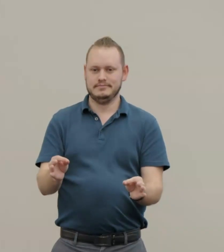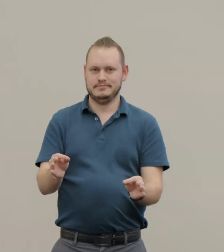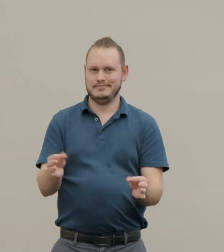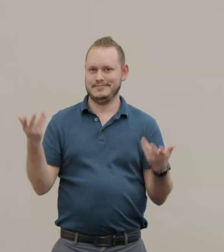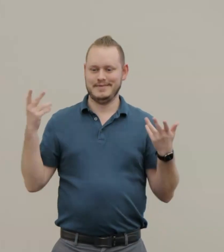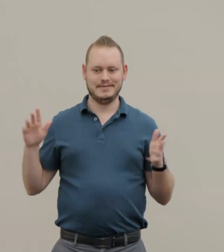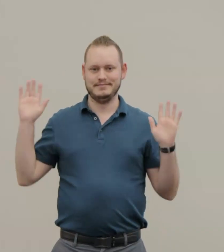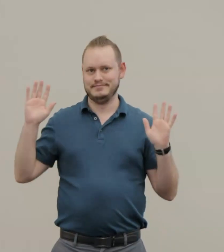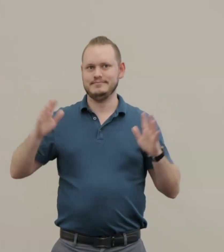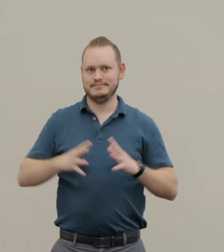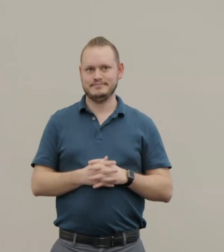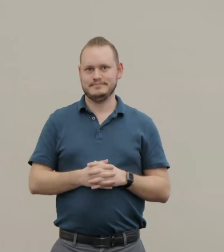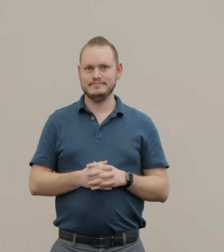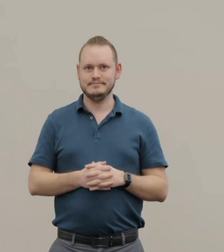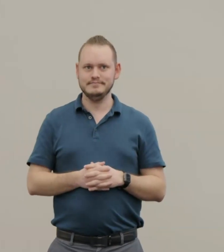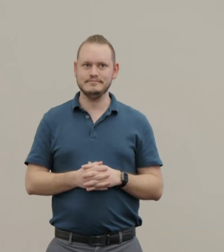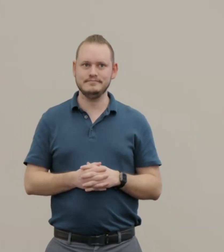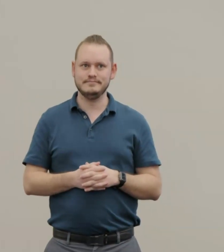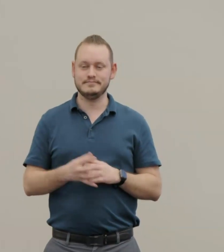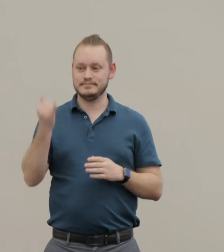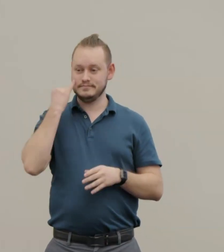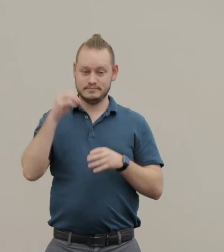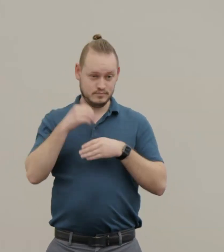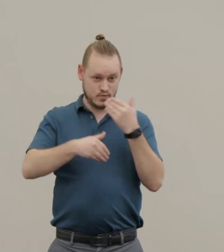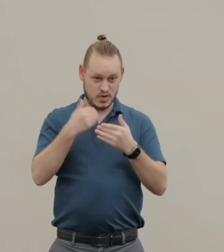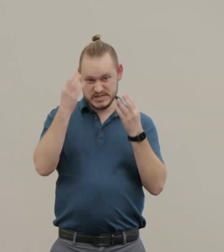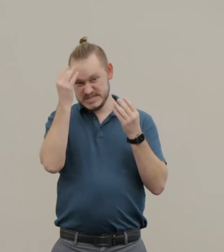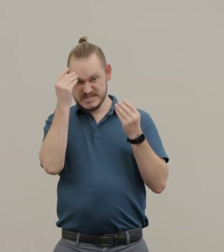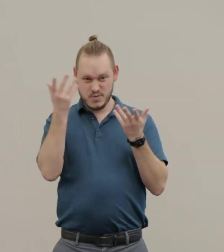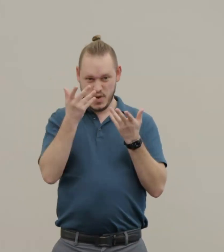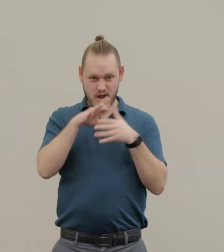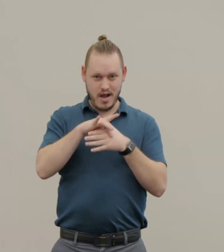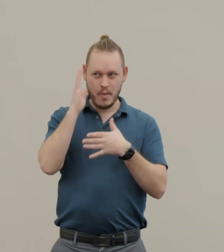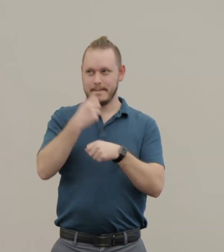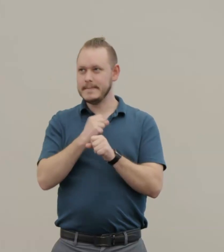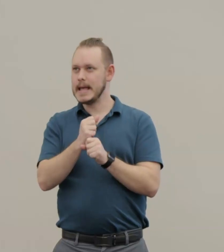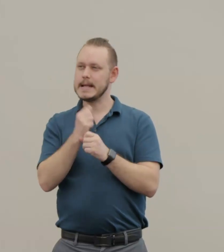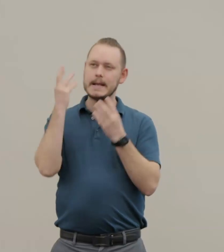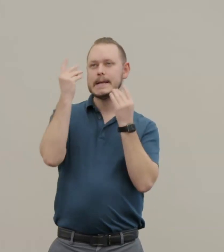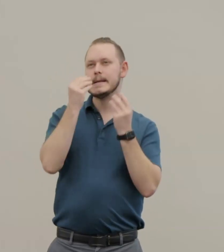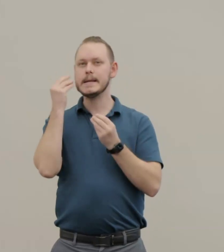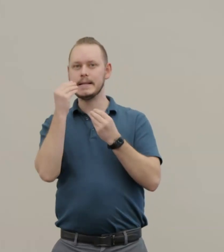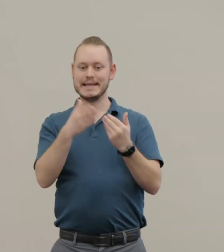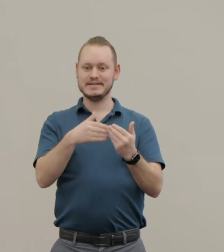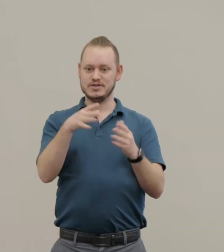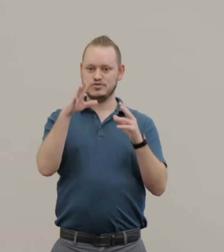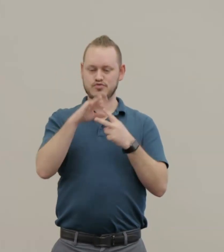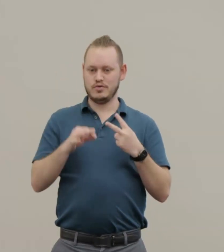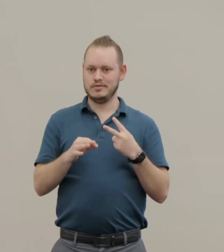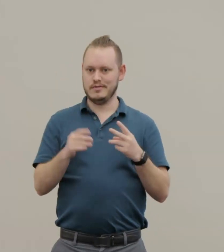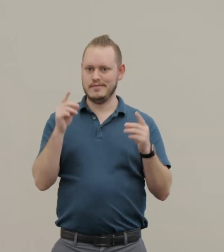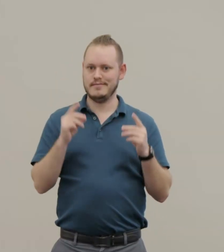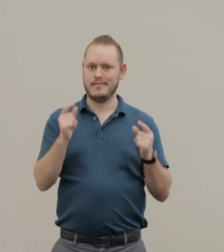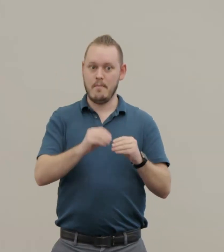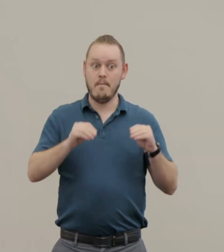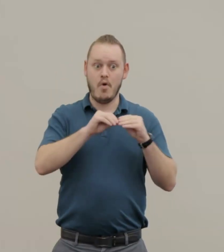That's it. If you are in the process of thinking about what content you're going to make, there are easy choices you can make that are